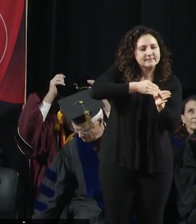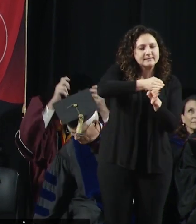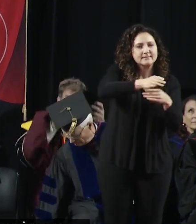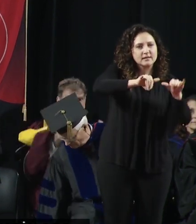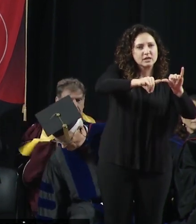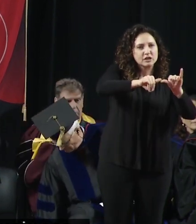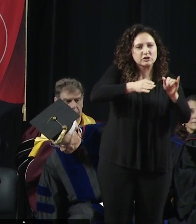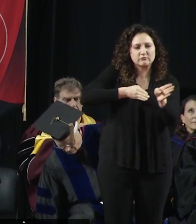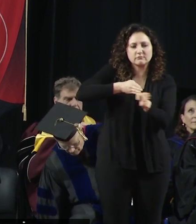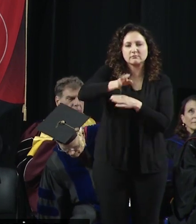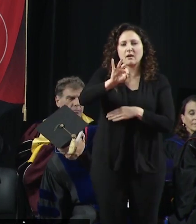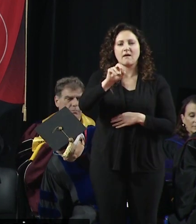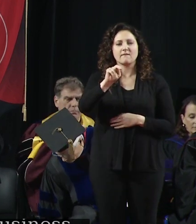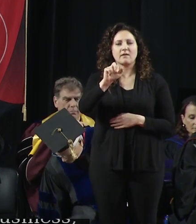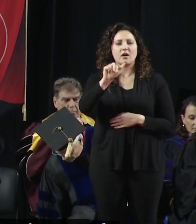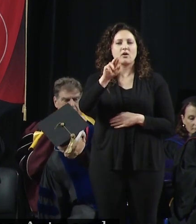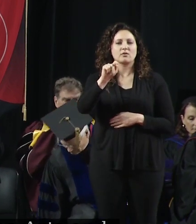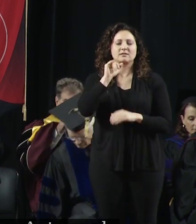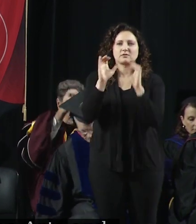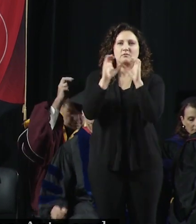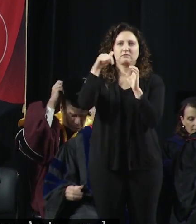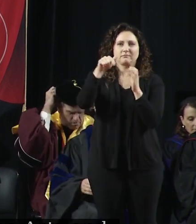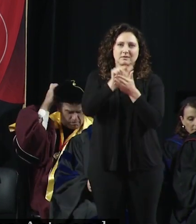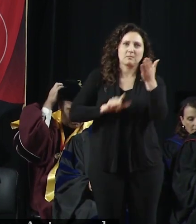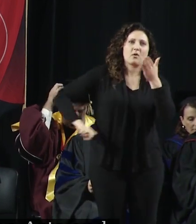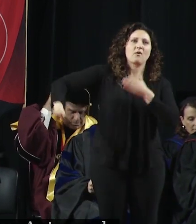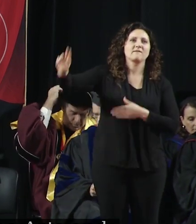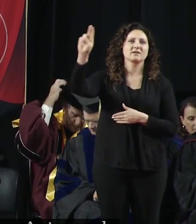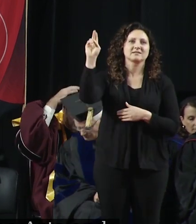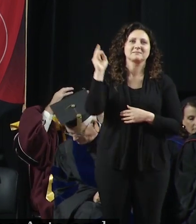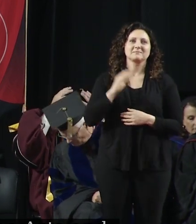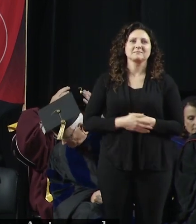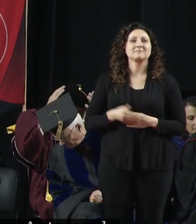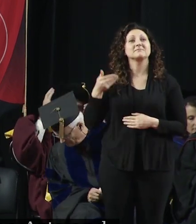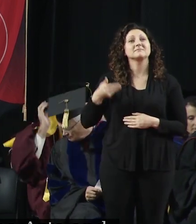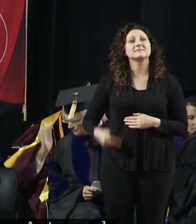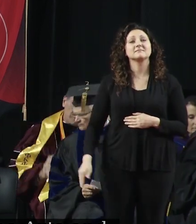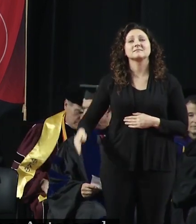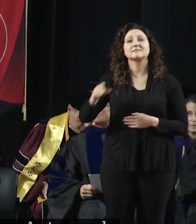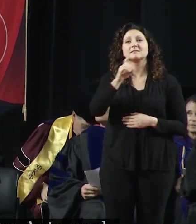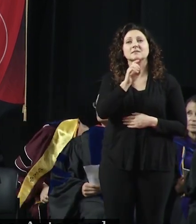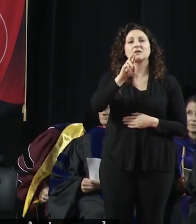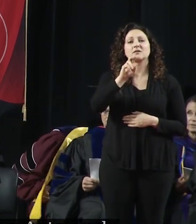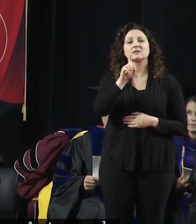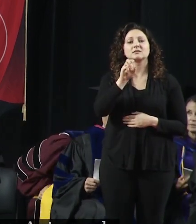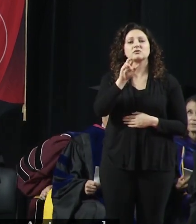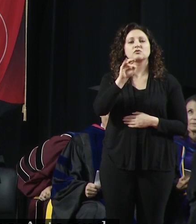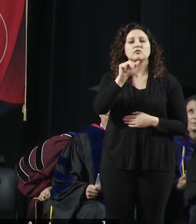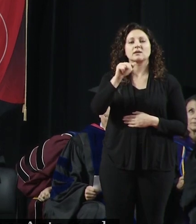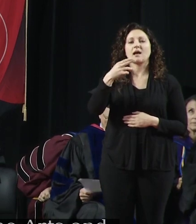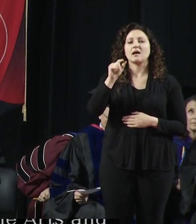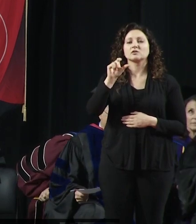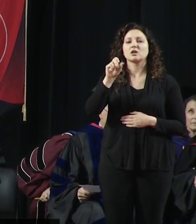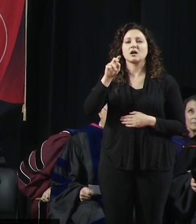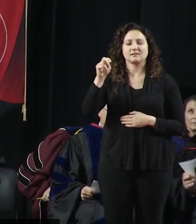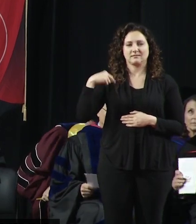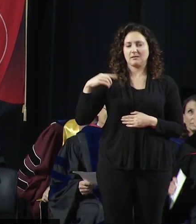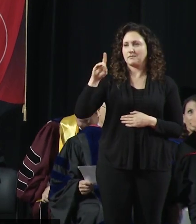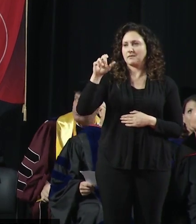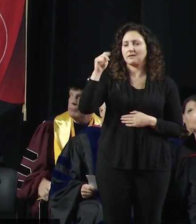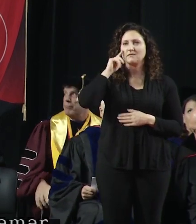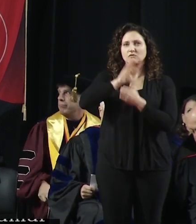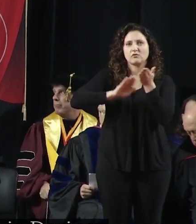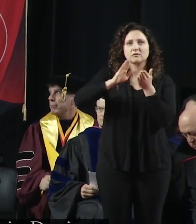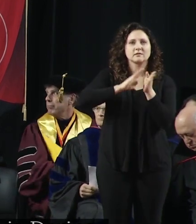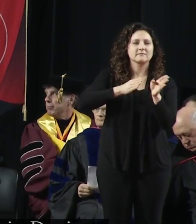Engineering and Fine Arts and Communication at Lamar University. My name is Dr. Dorina Holzhausen and I serve as Dean of the